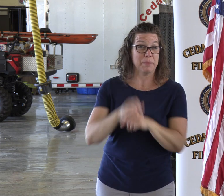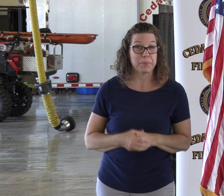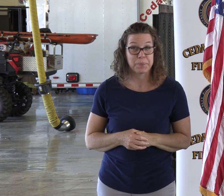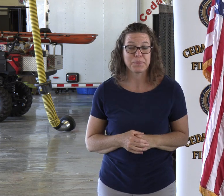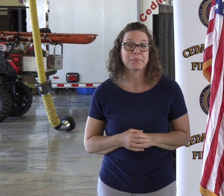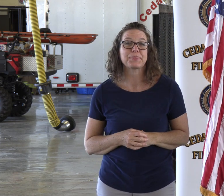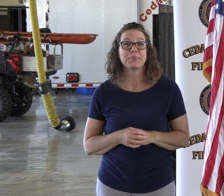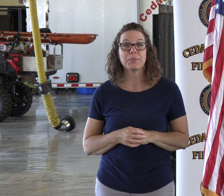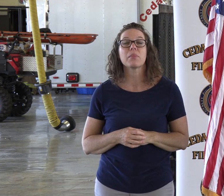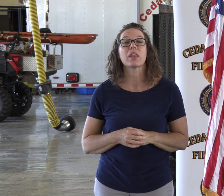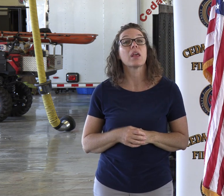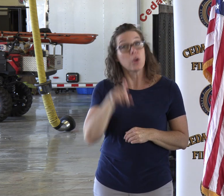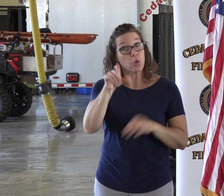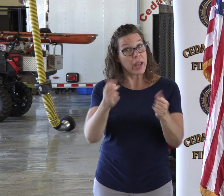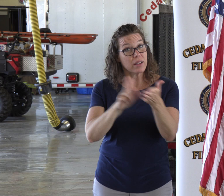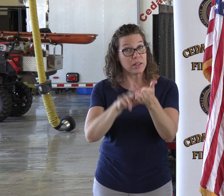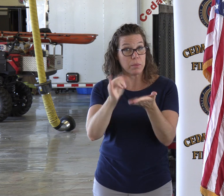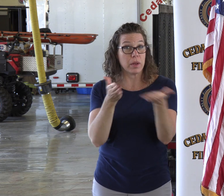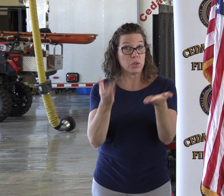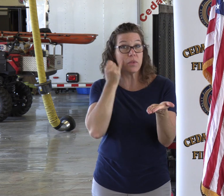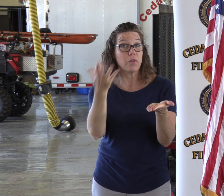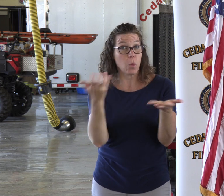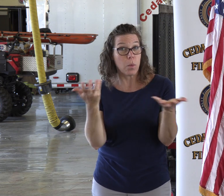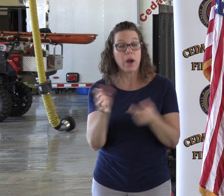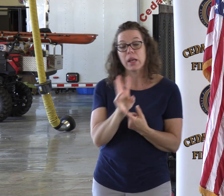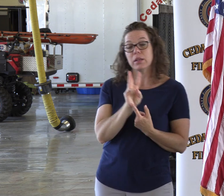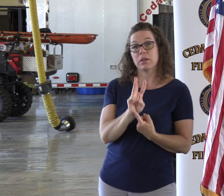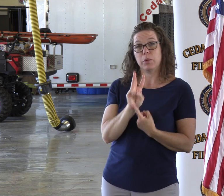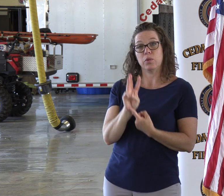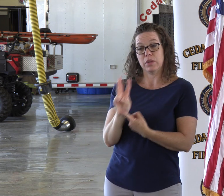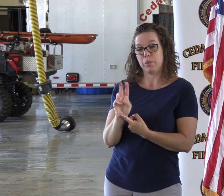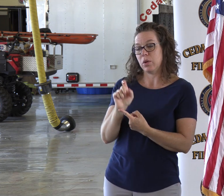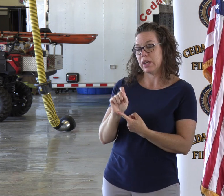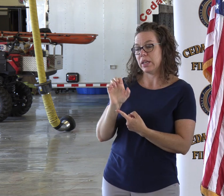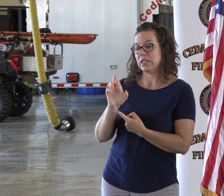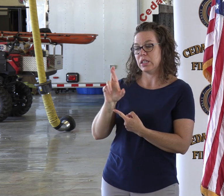community. And you can sign up for that service at